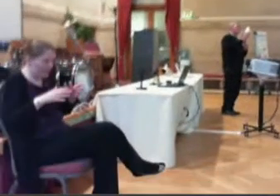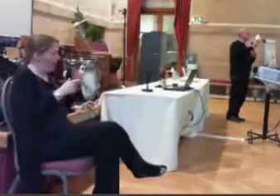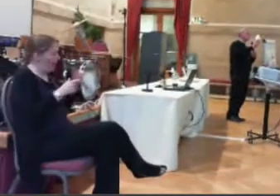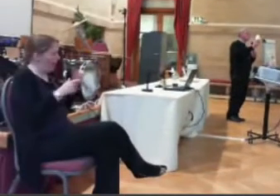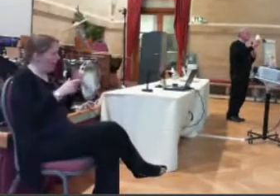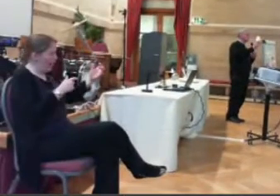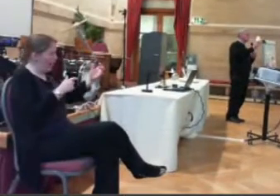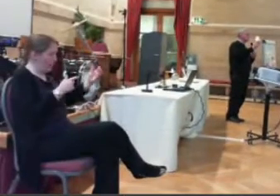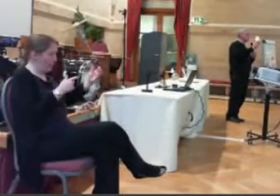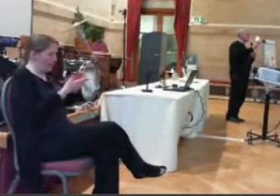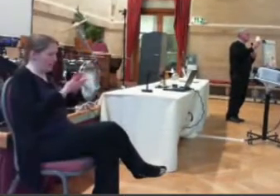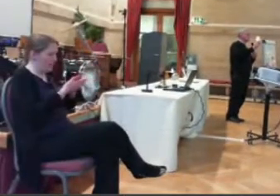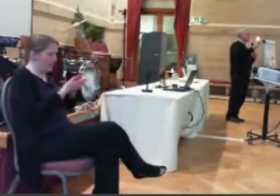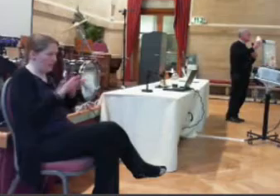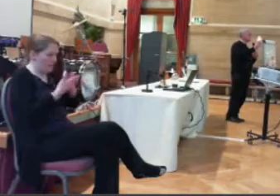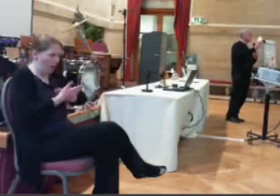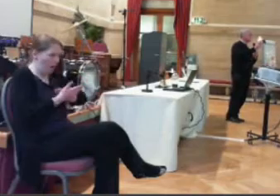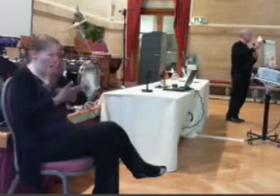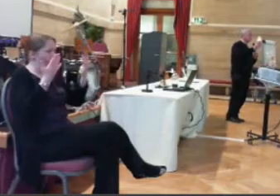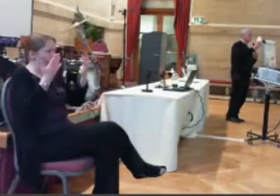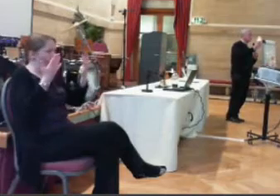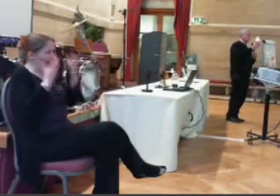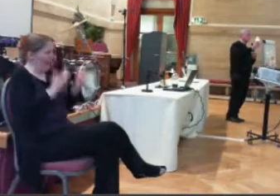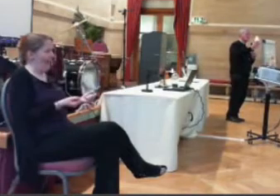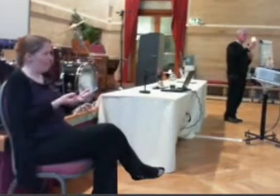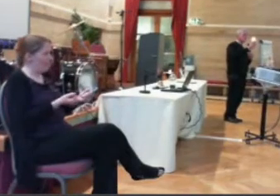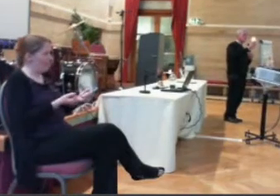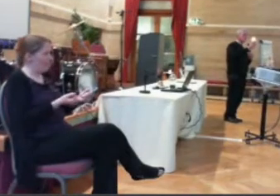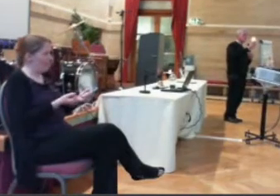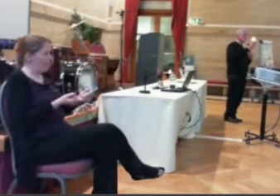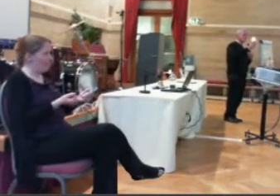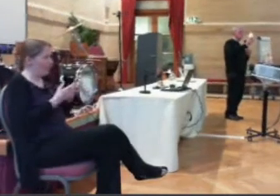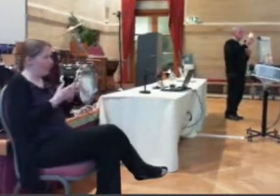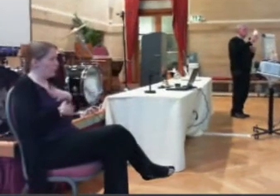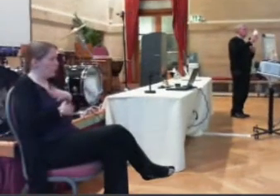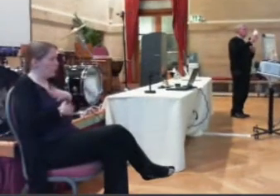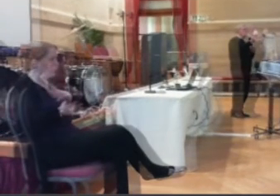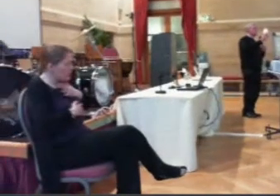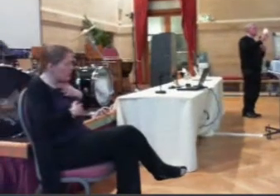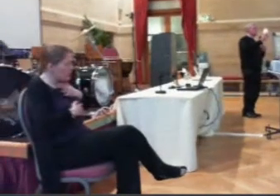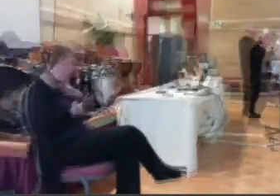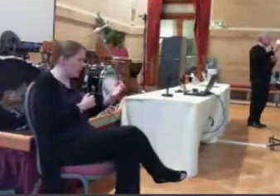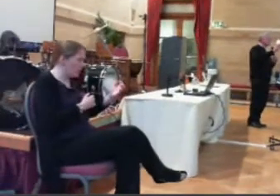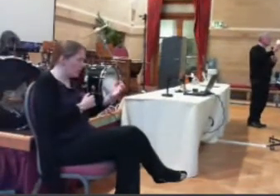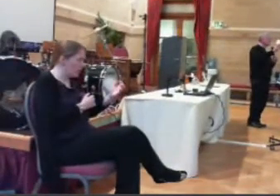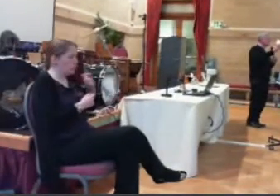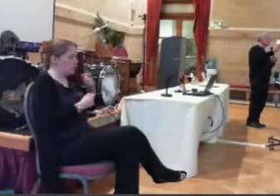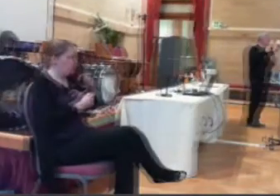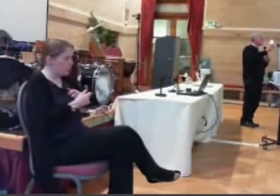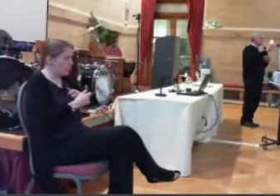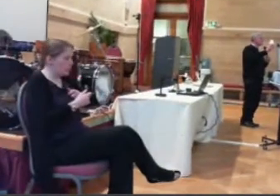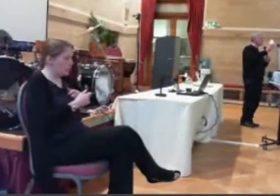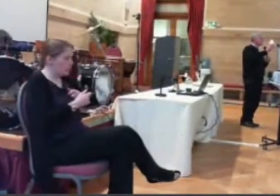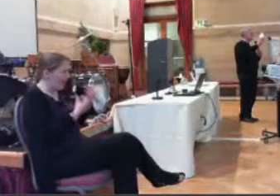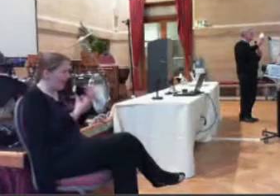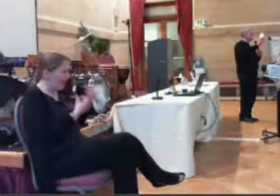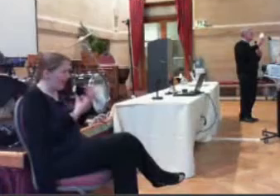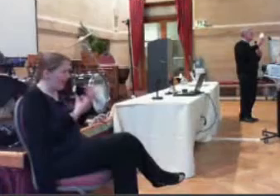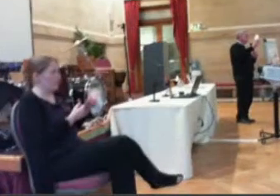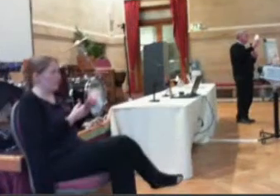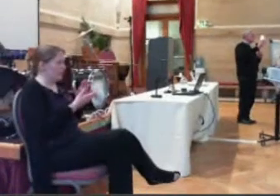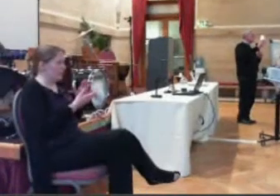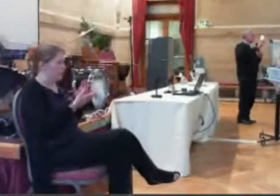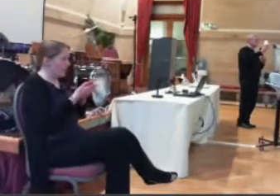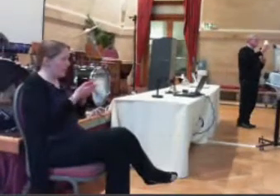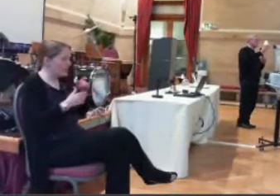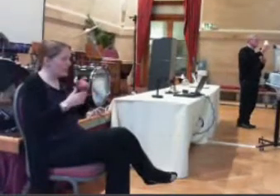The growth of humanity and compassion and courage that was also a feature of